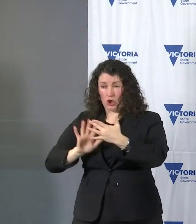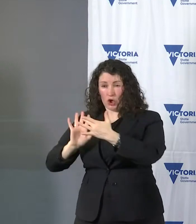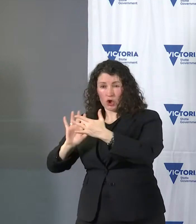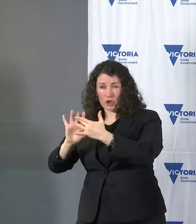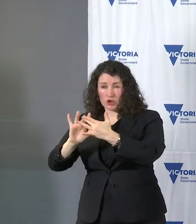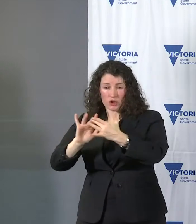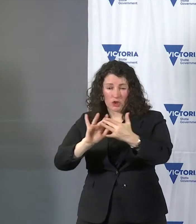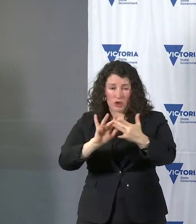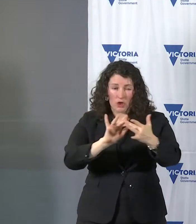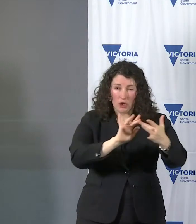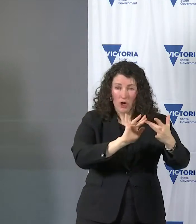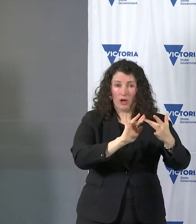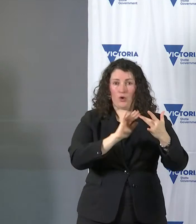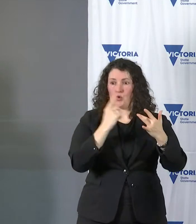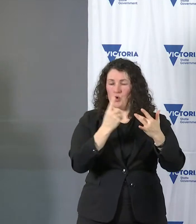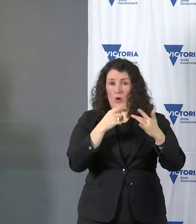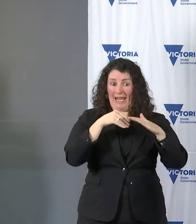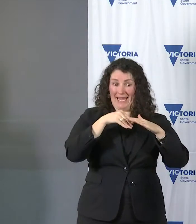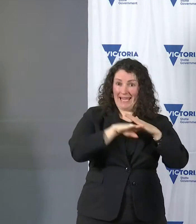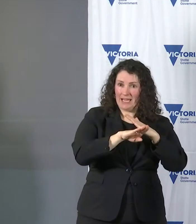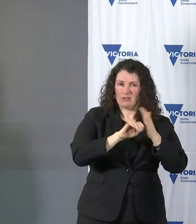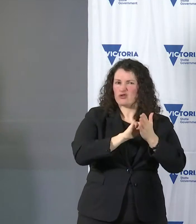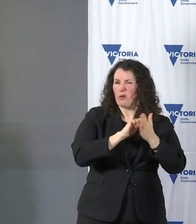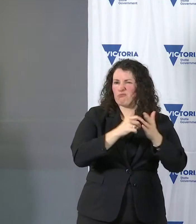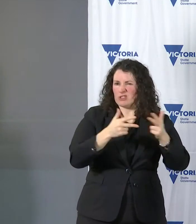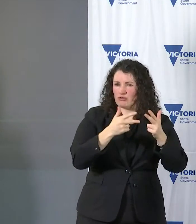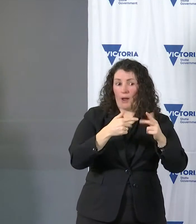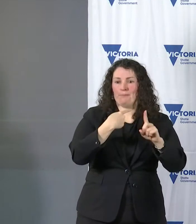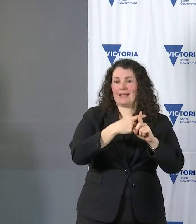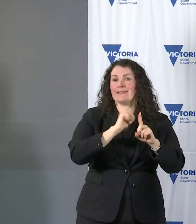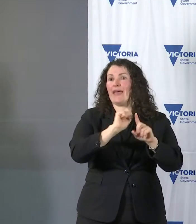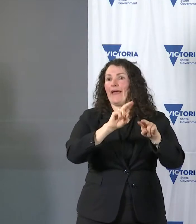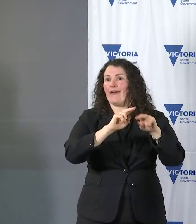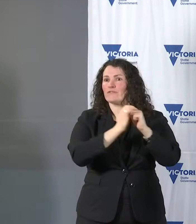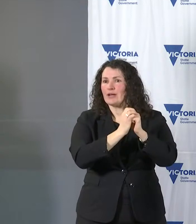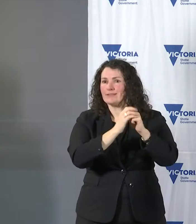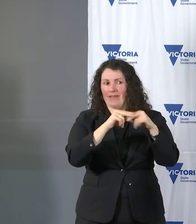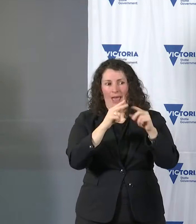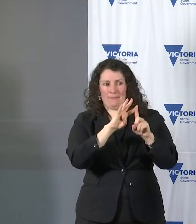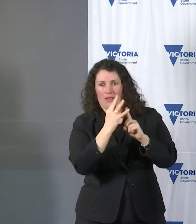and their secondary contacts. That information in real time,